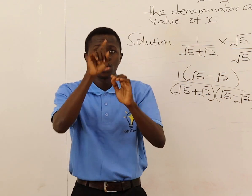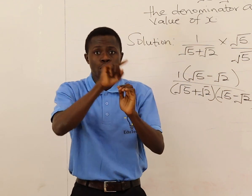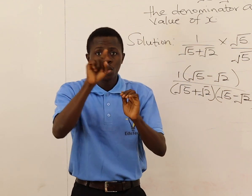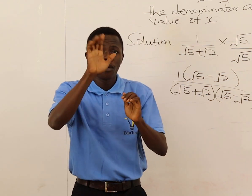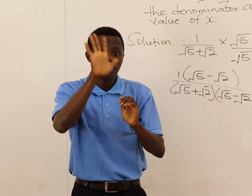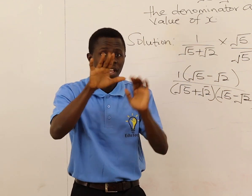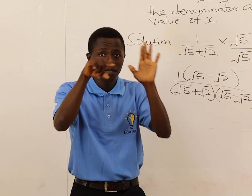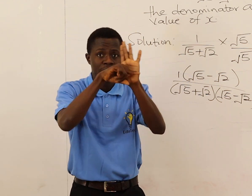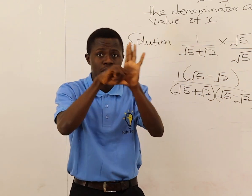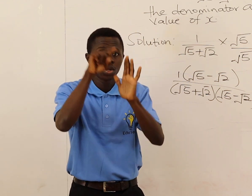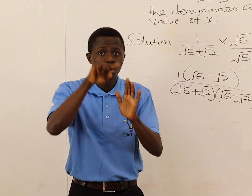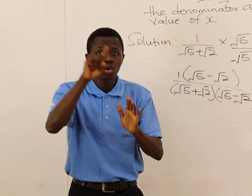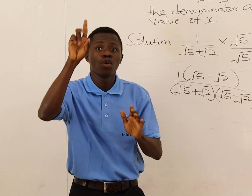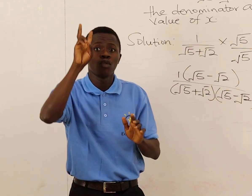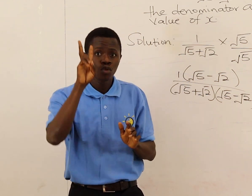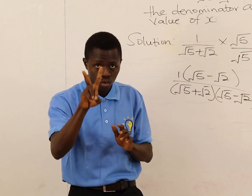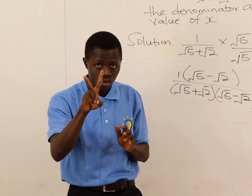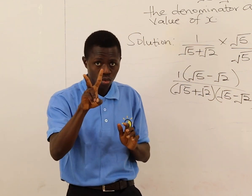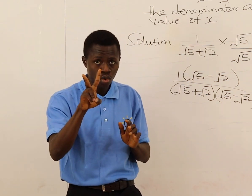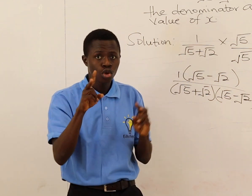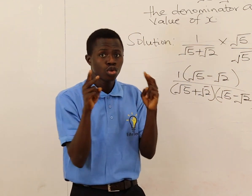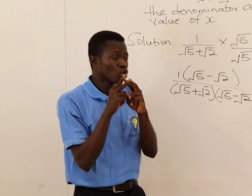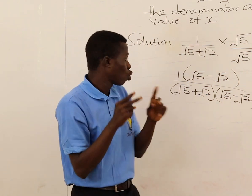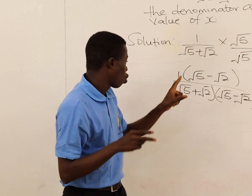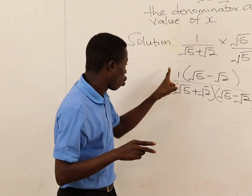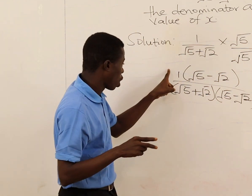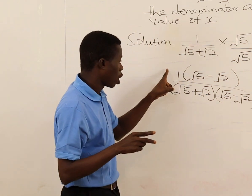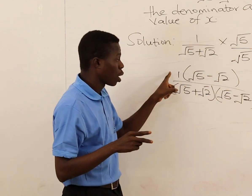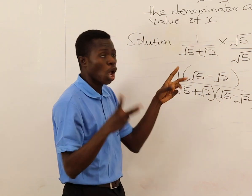So let's write that. Square root of 5.